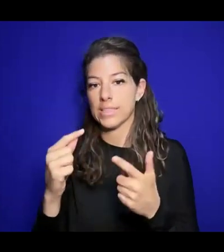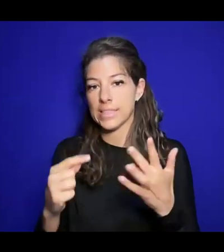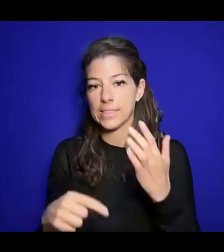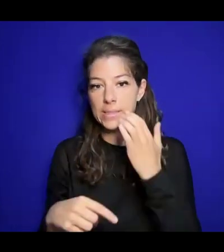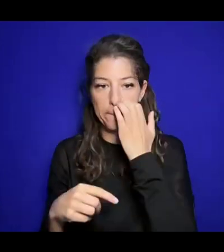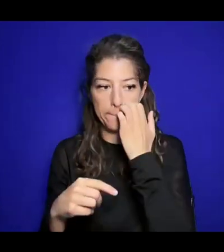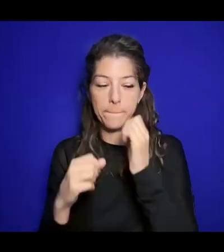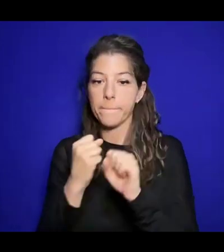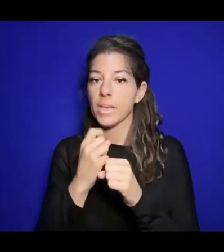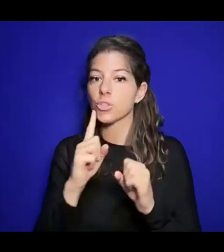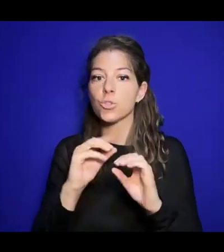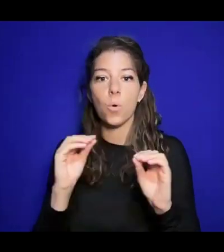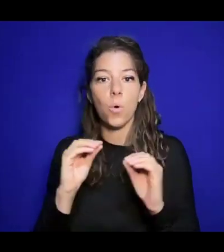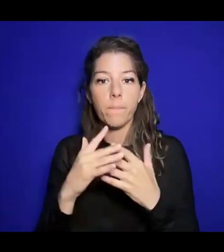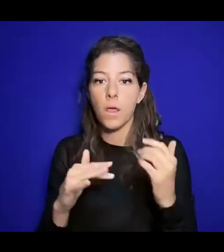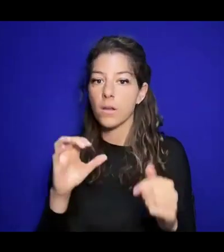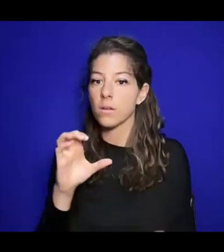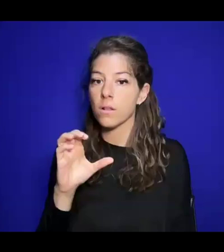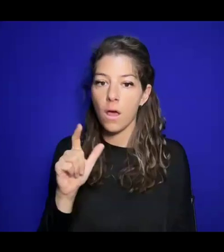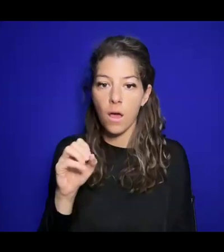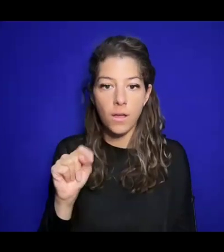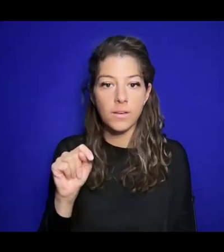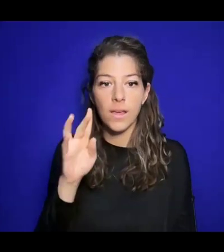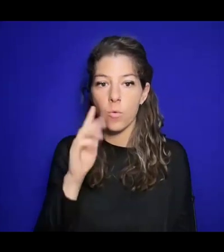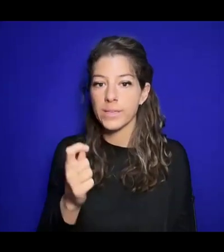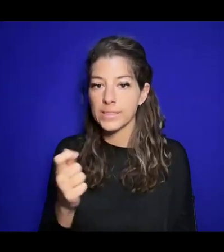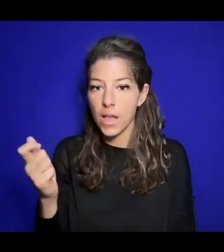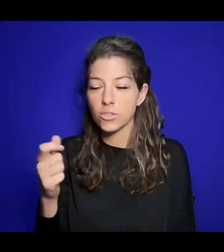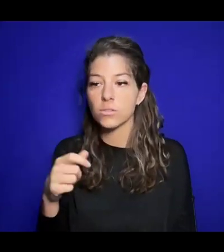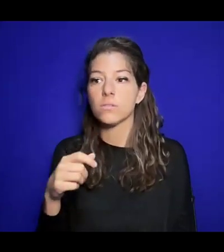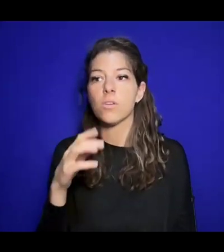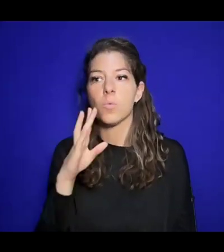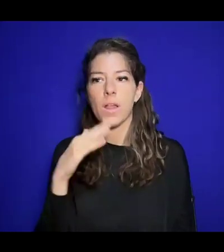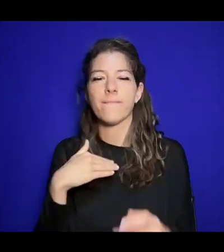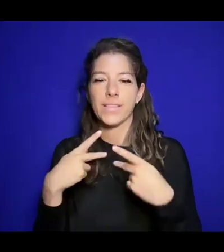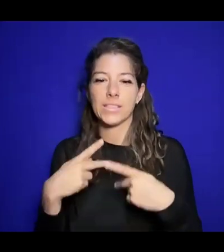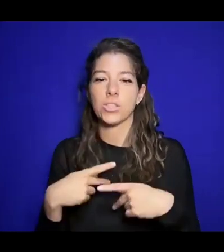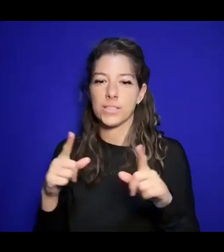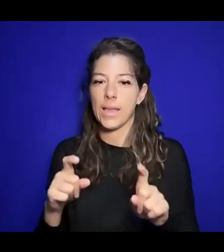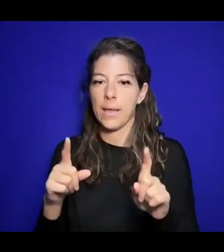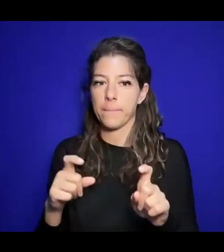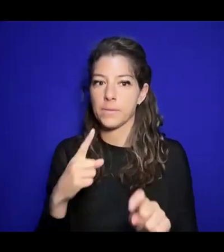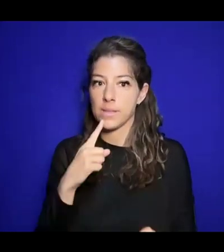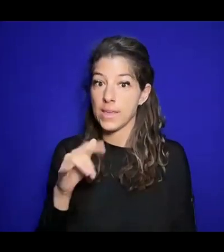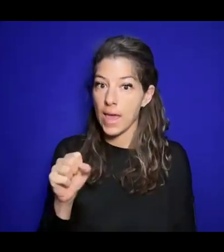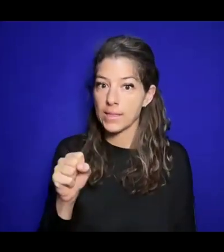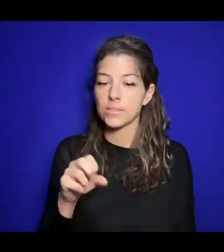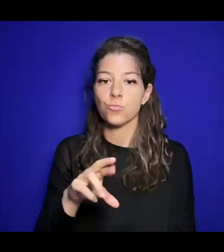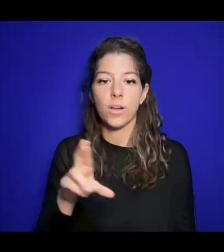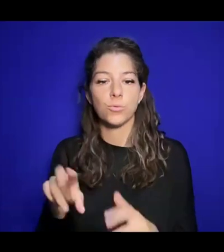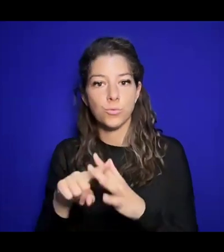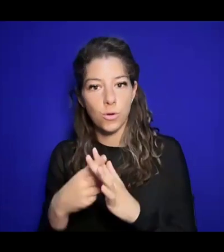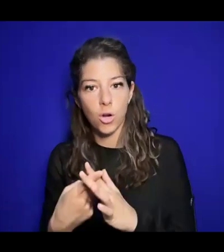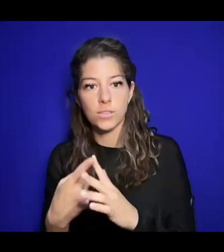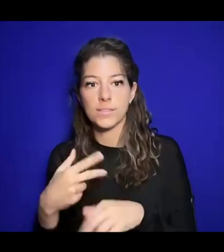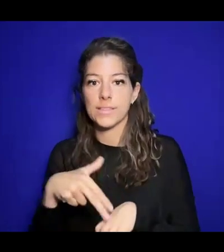sure you don't have any blood clot that's going to be dislodged. So they'll do a whole physical exam and they'll say, yes, ready to start the